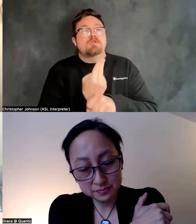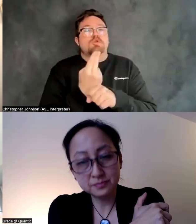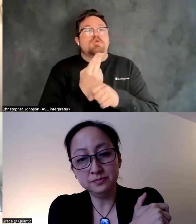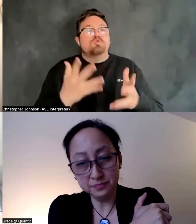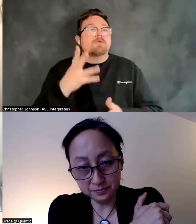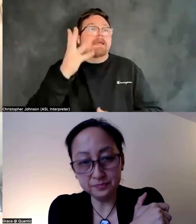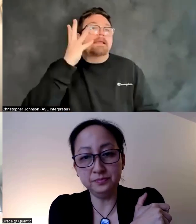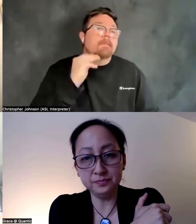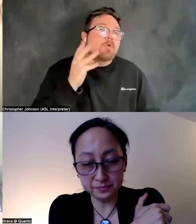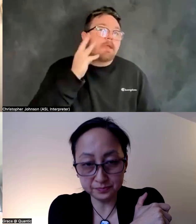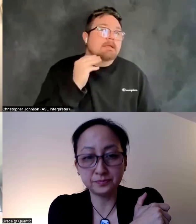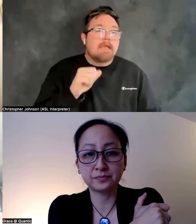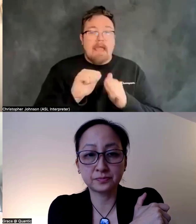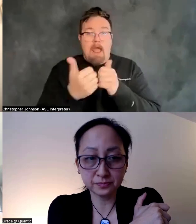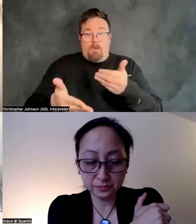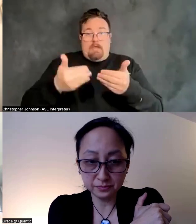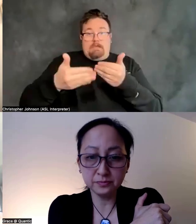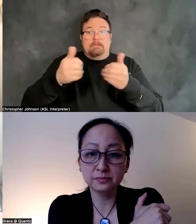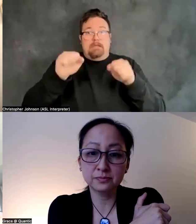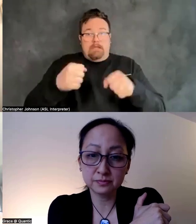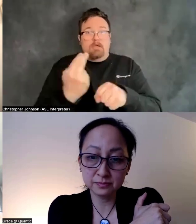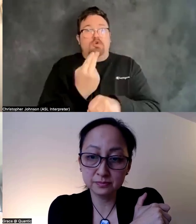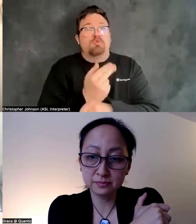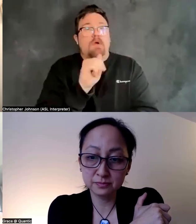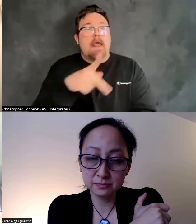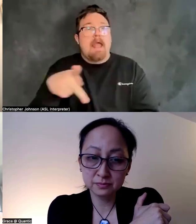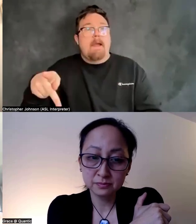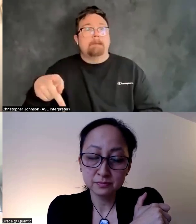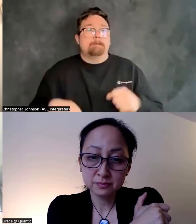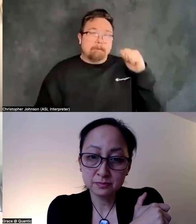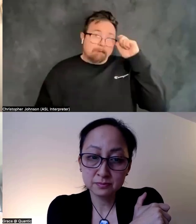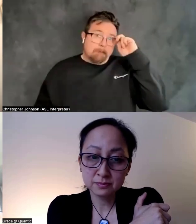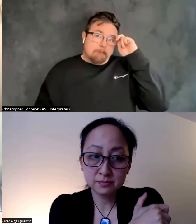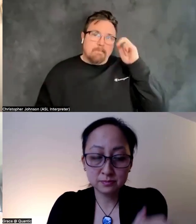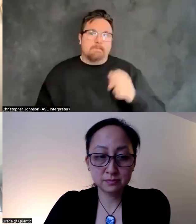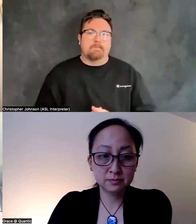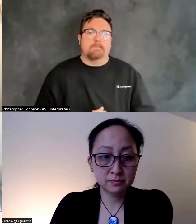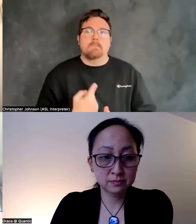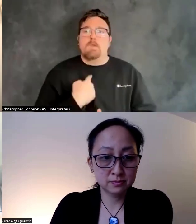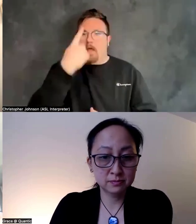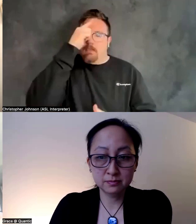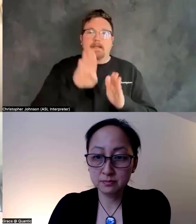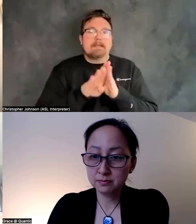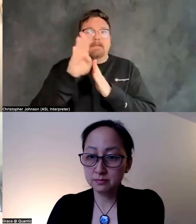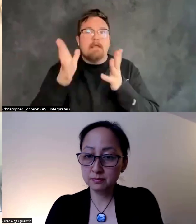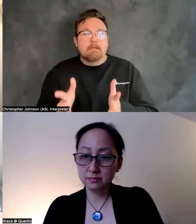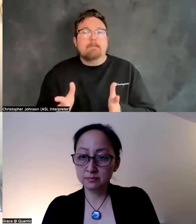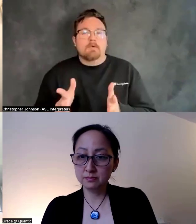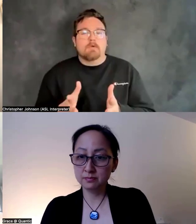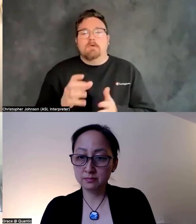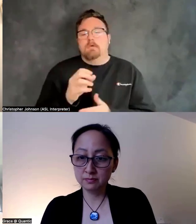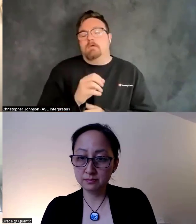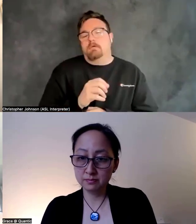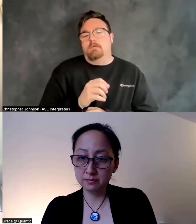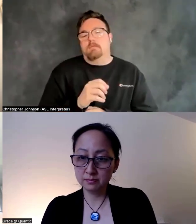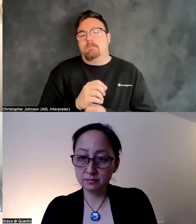the usability of the app. So as I think developers of or the custodians of the project